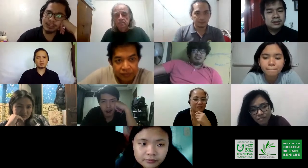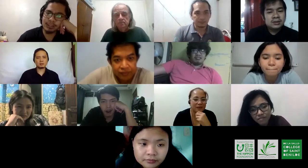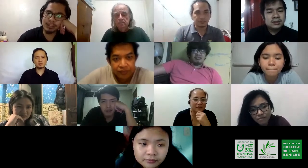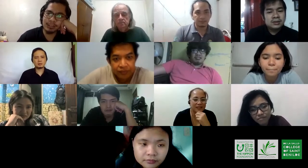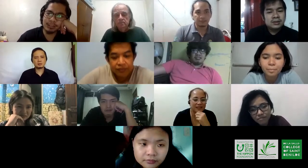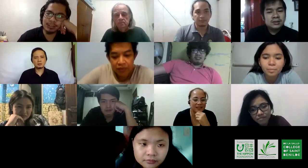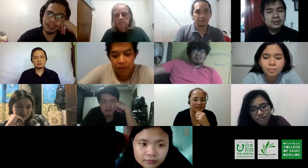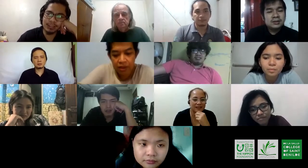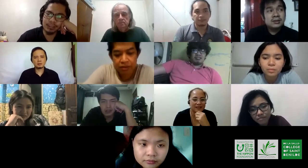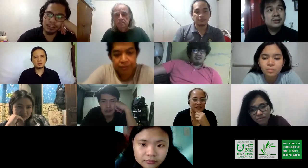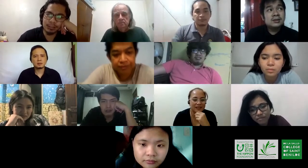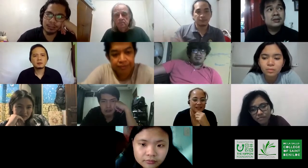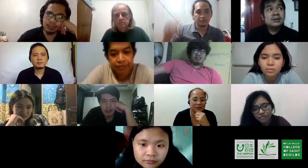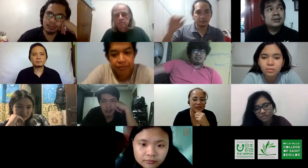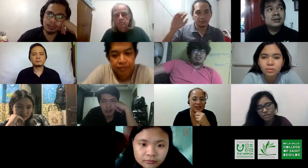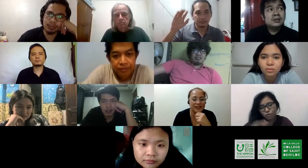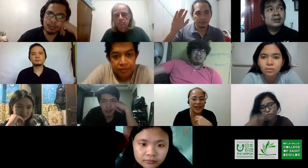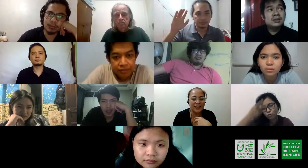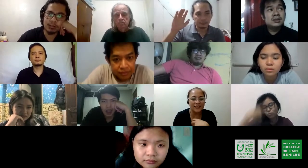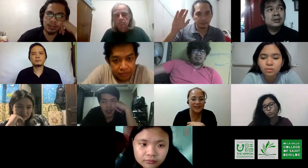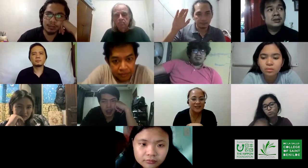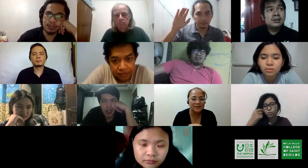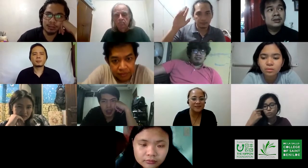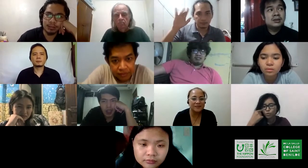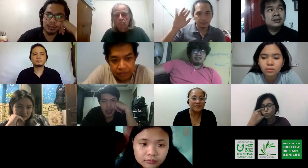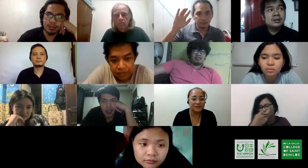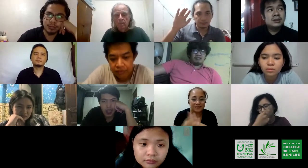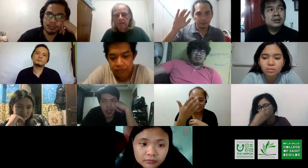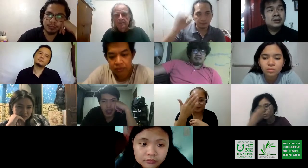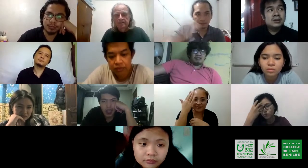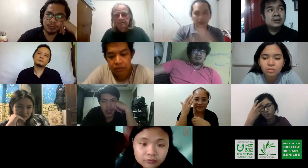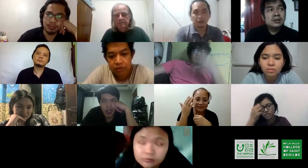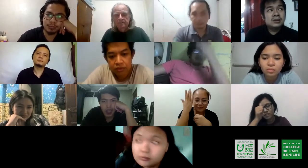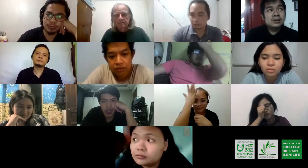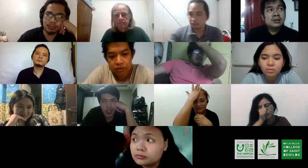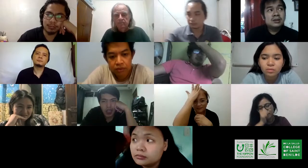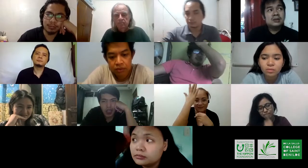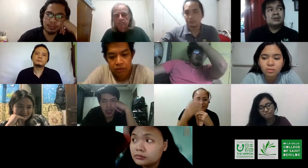I think Pibbs is raising his hand.